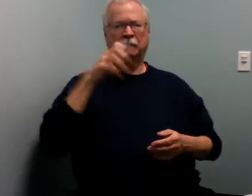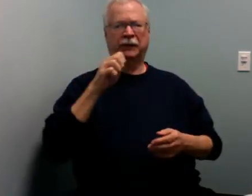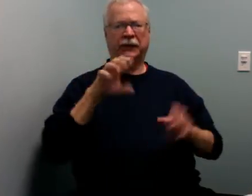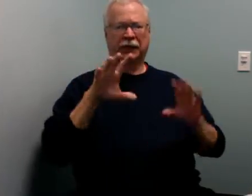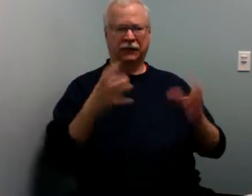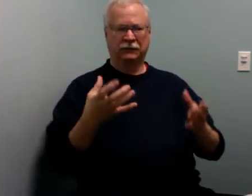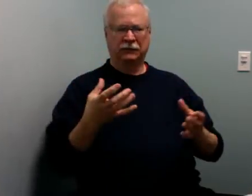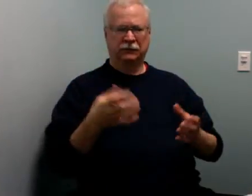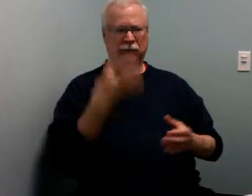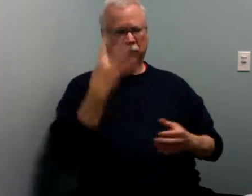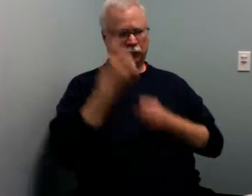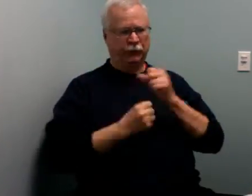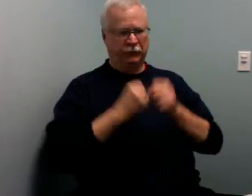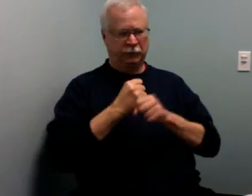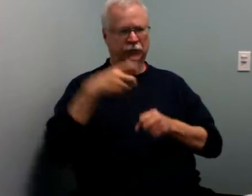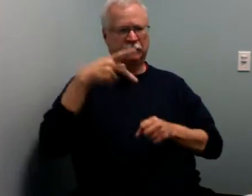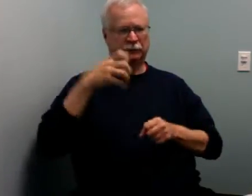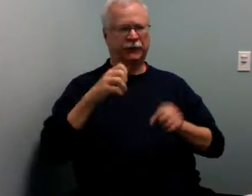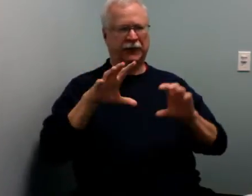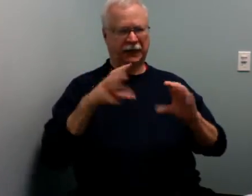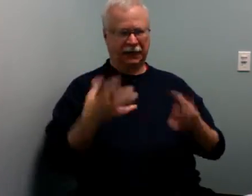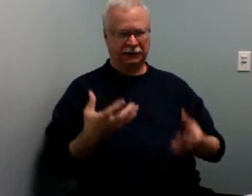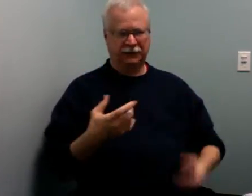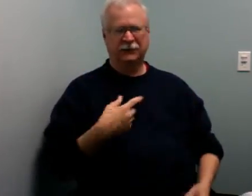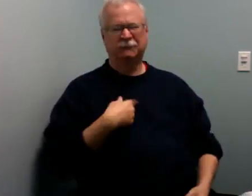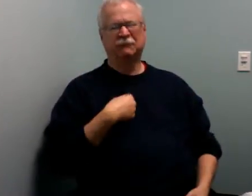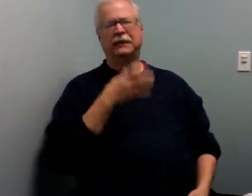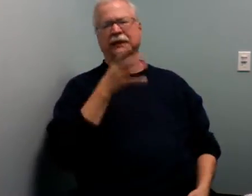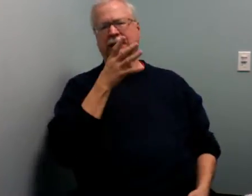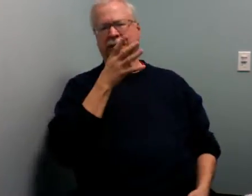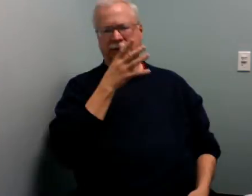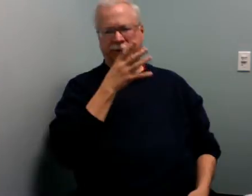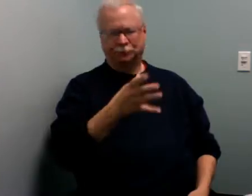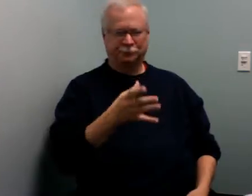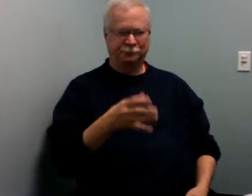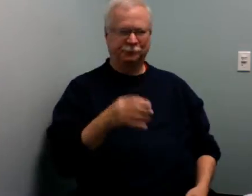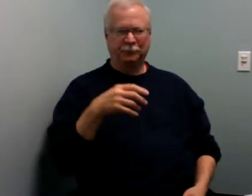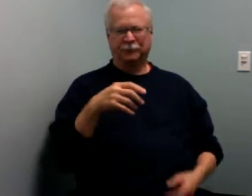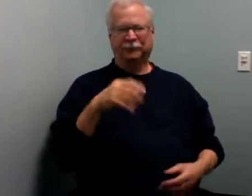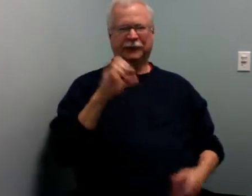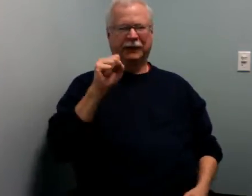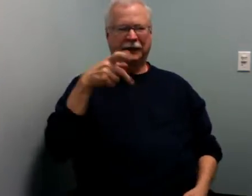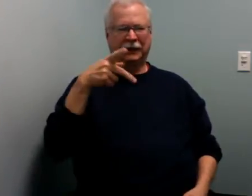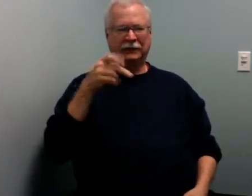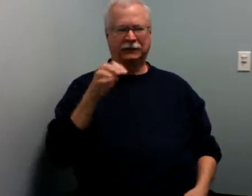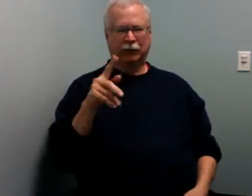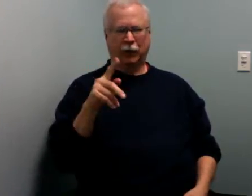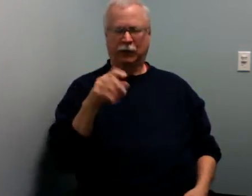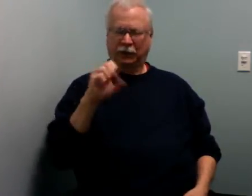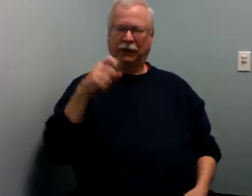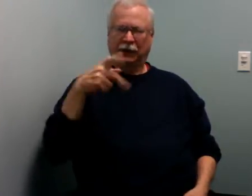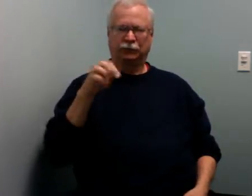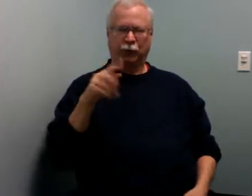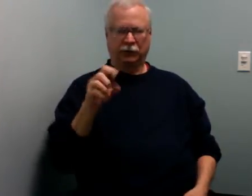In high school, all the students were required to take a PE class, or a physical education, which I did not like.